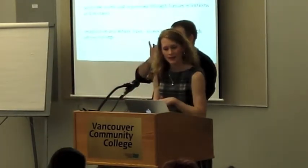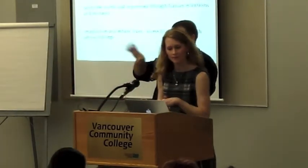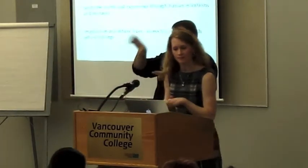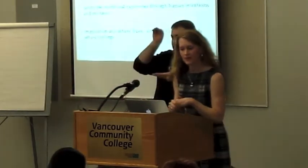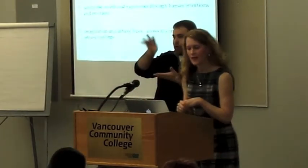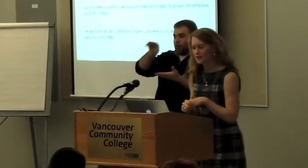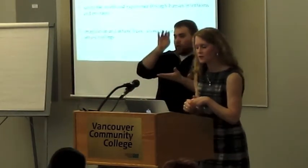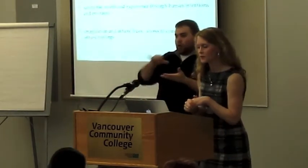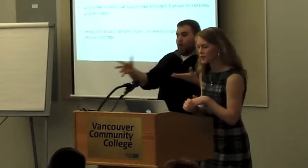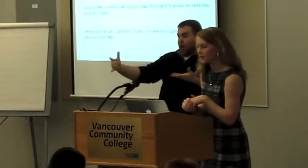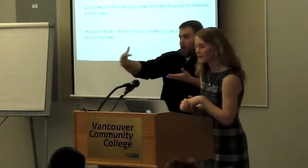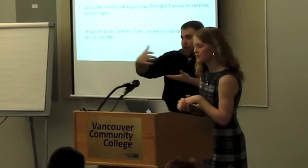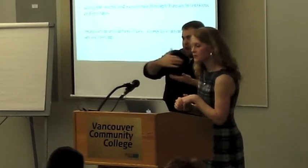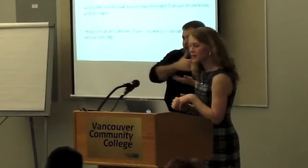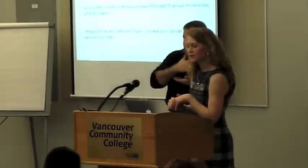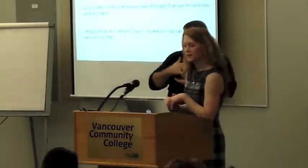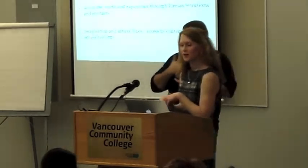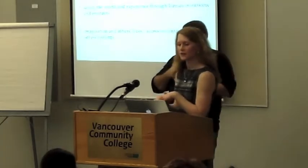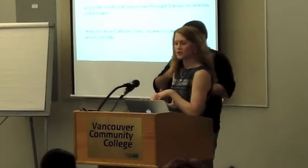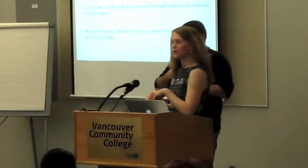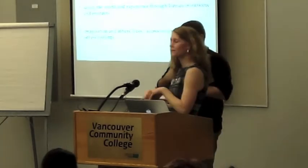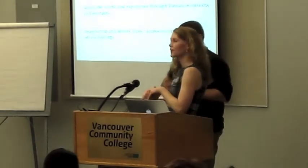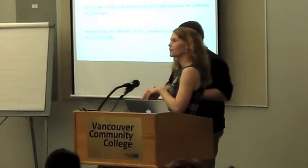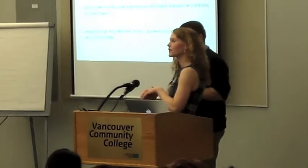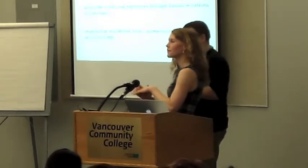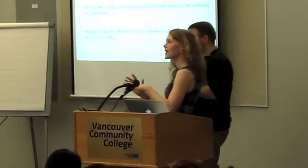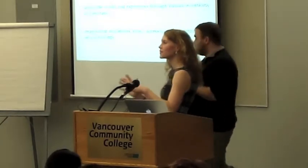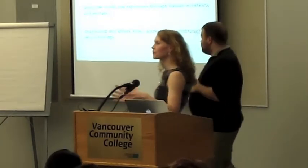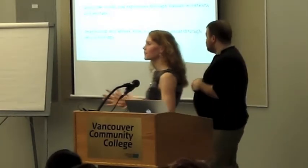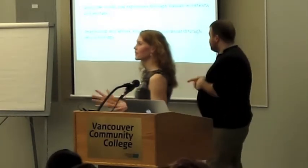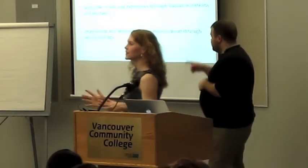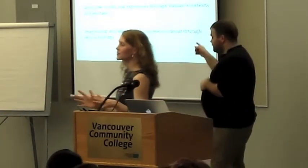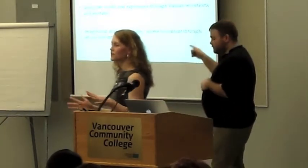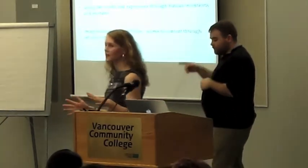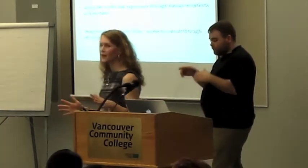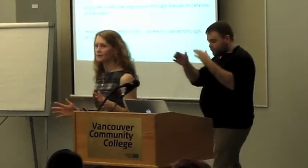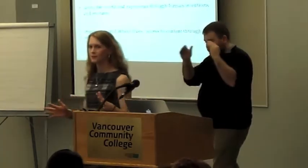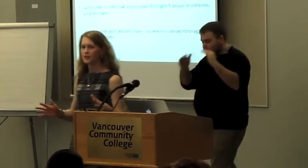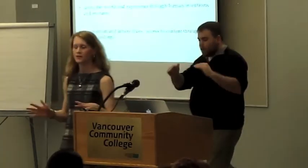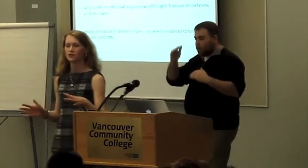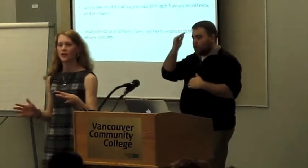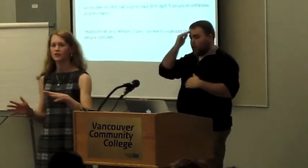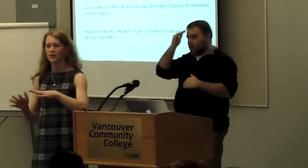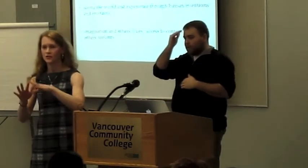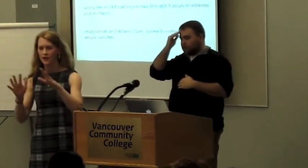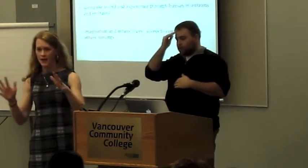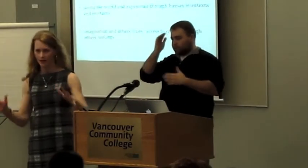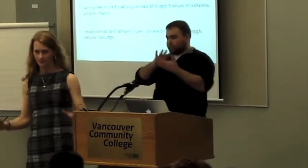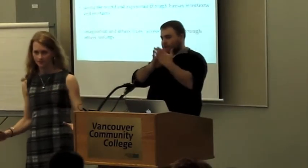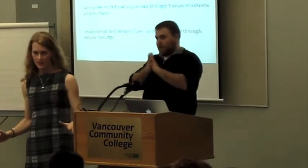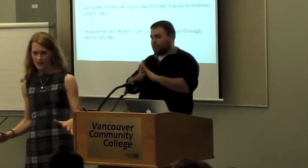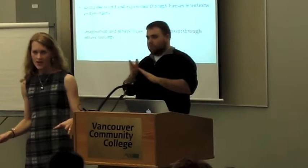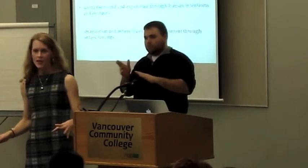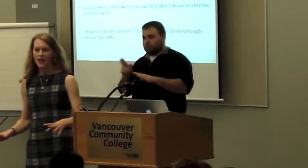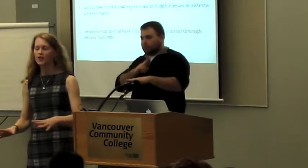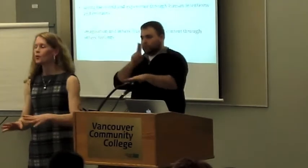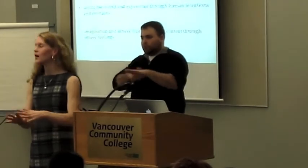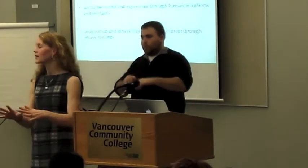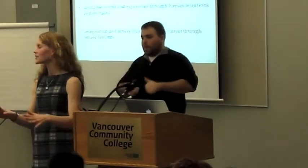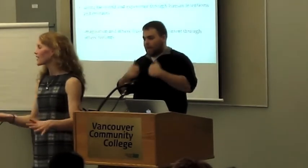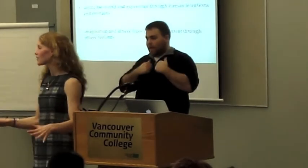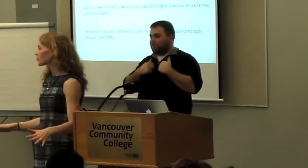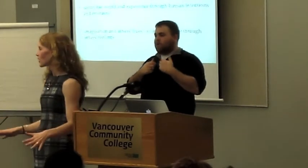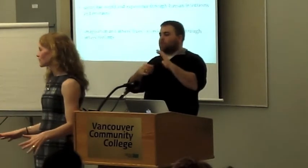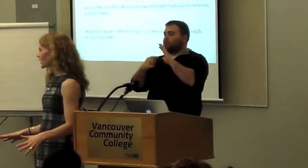And I think the last tool we'll talk about is humanizing knowledge. Now, if you can imagine for a moment, it's really not much of a stretch, that it's raining. And